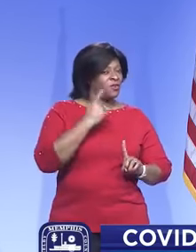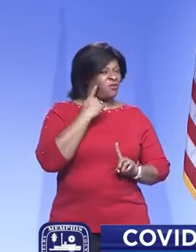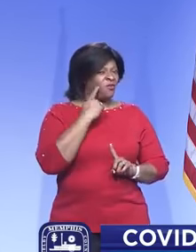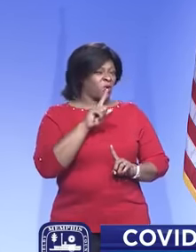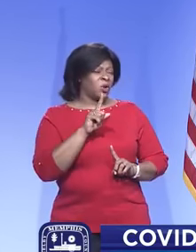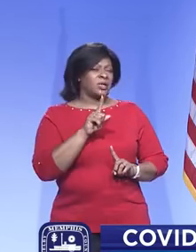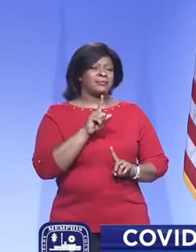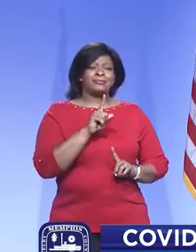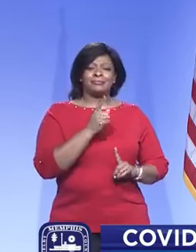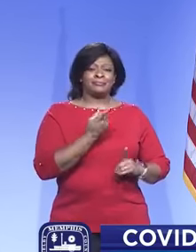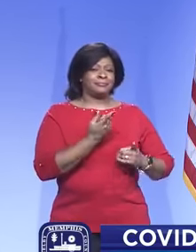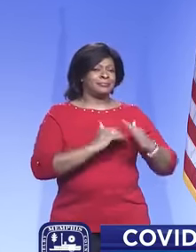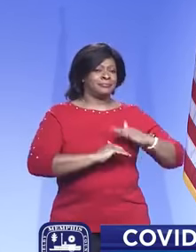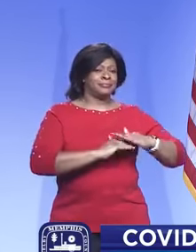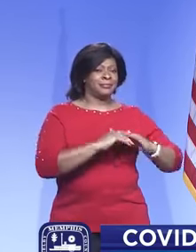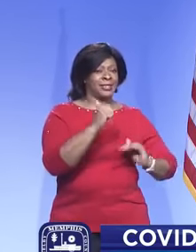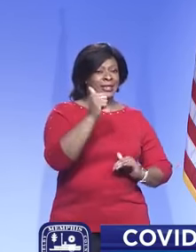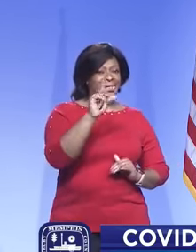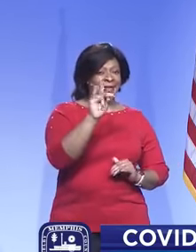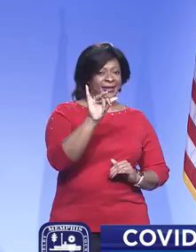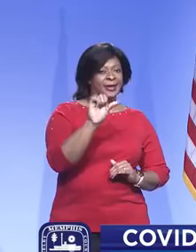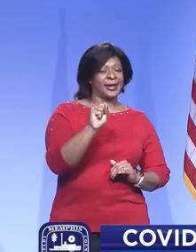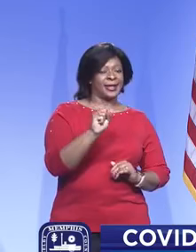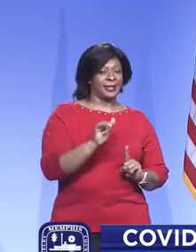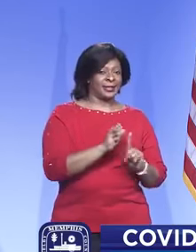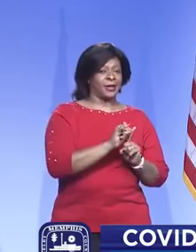for at least 10 days,